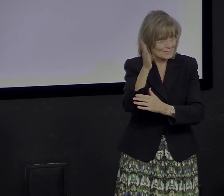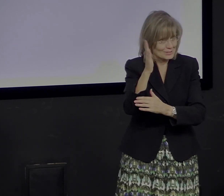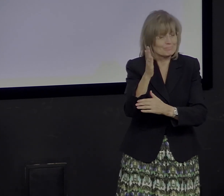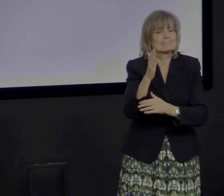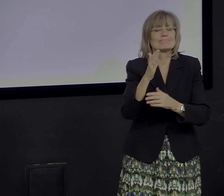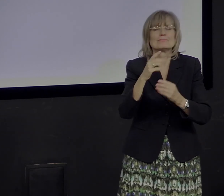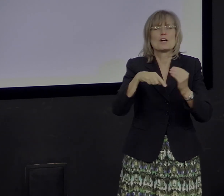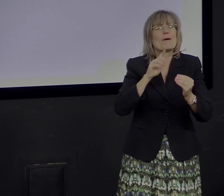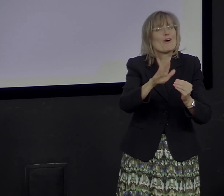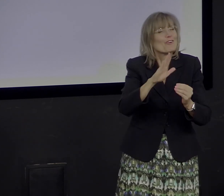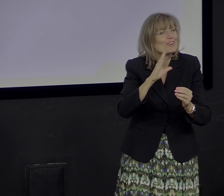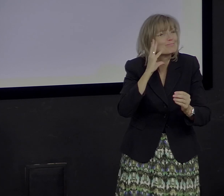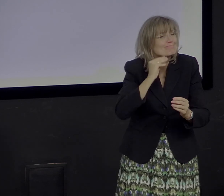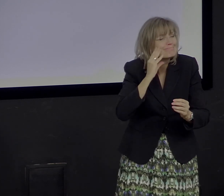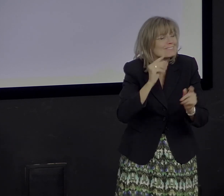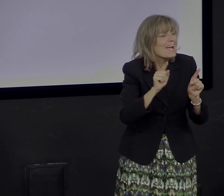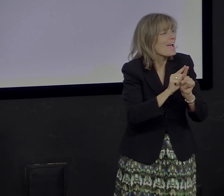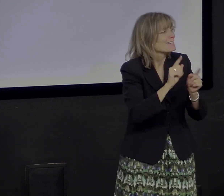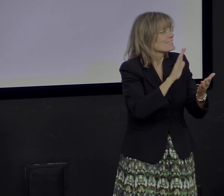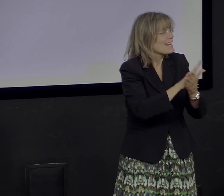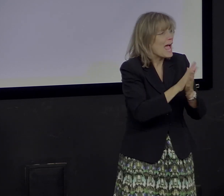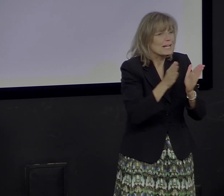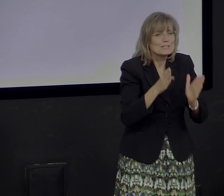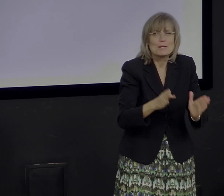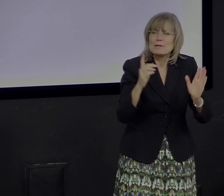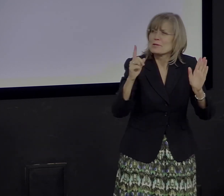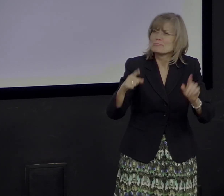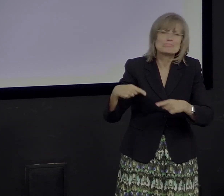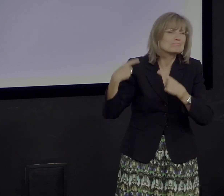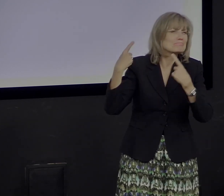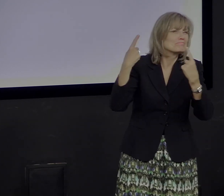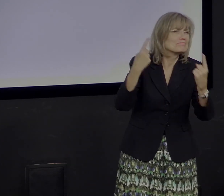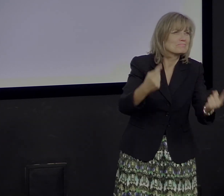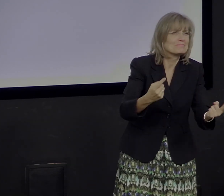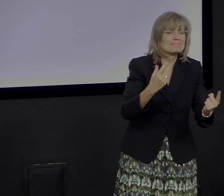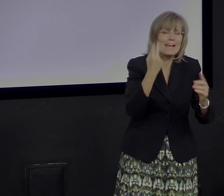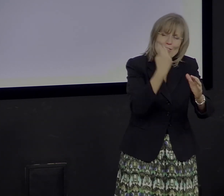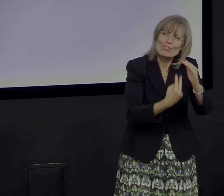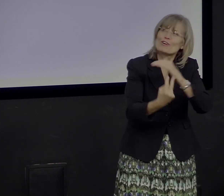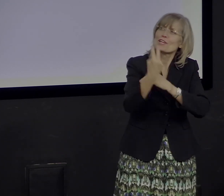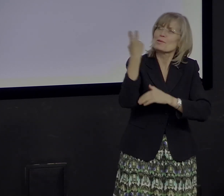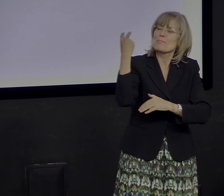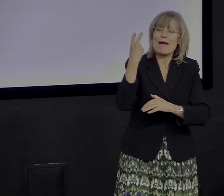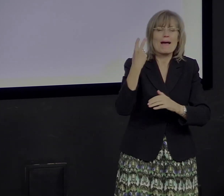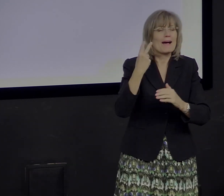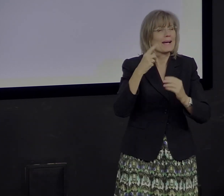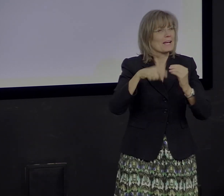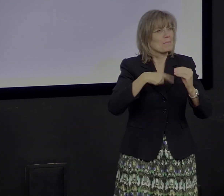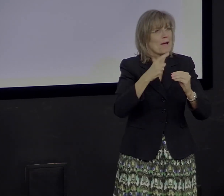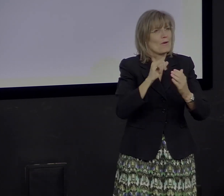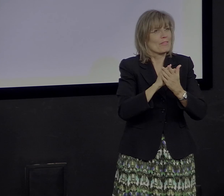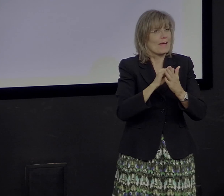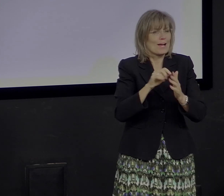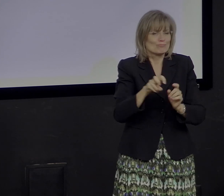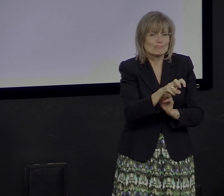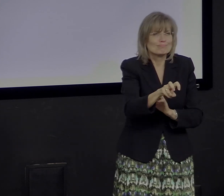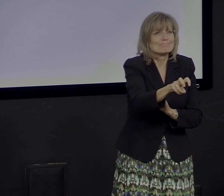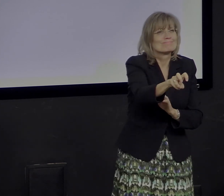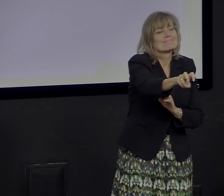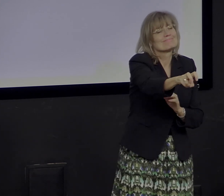will present on her experiences as an academic, looking back